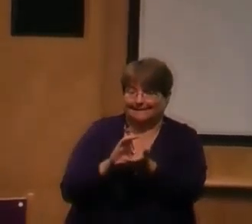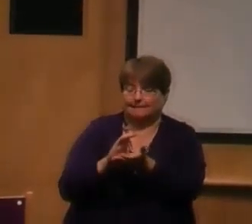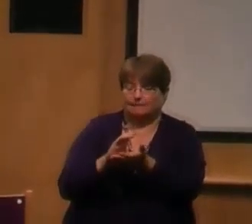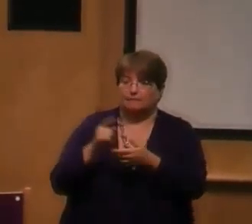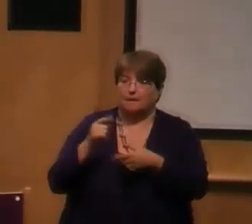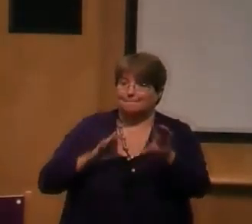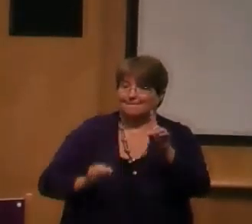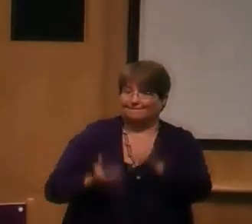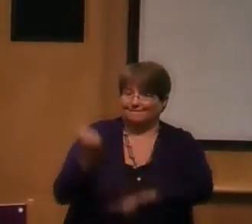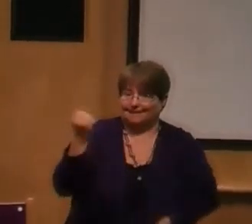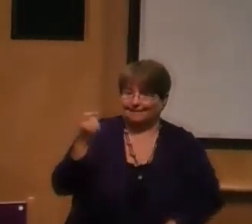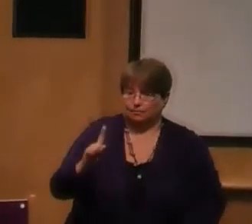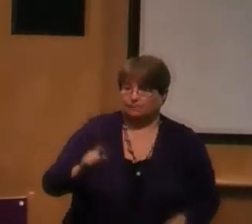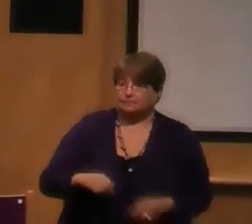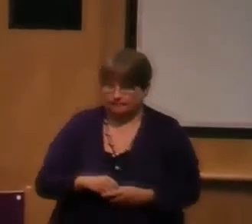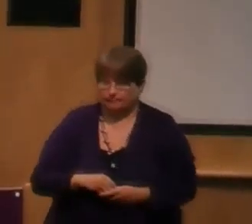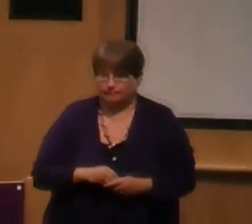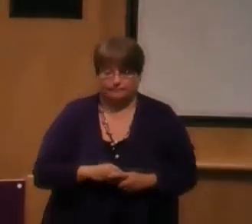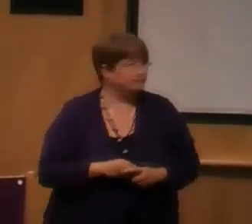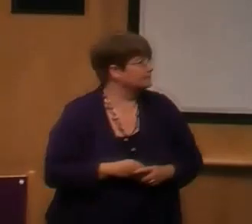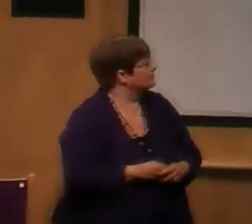research and then applied for funding for our project.